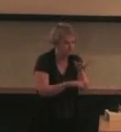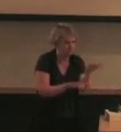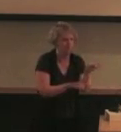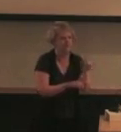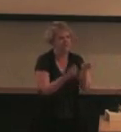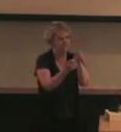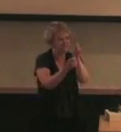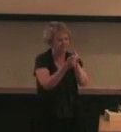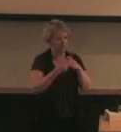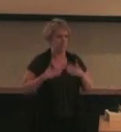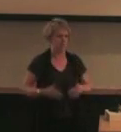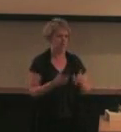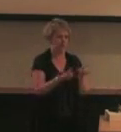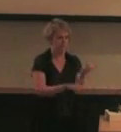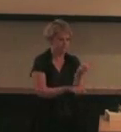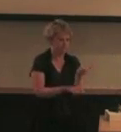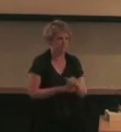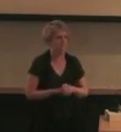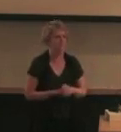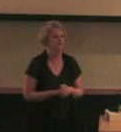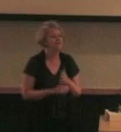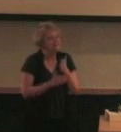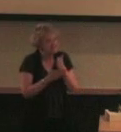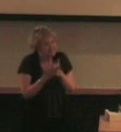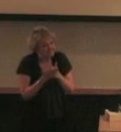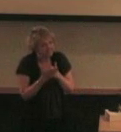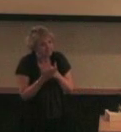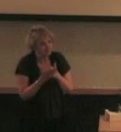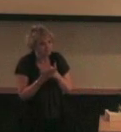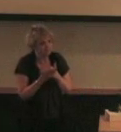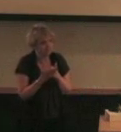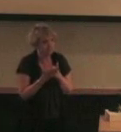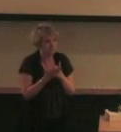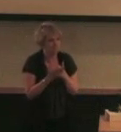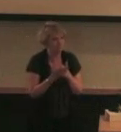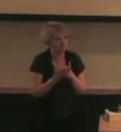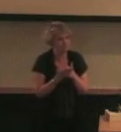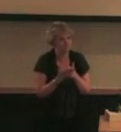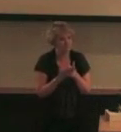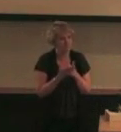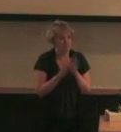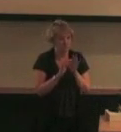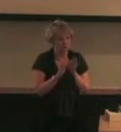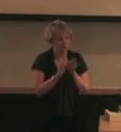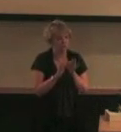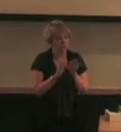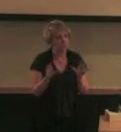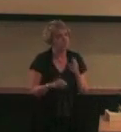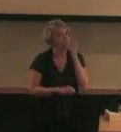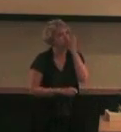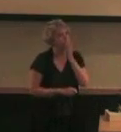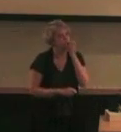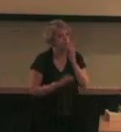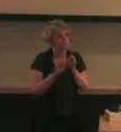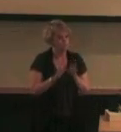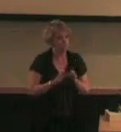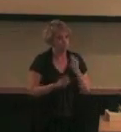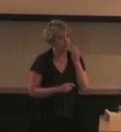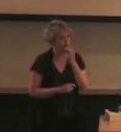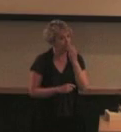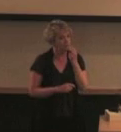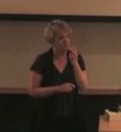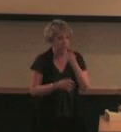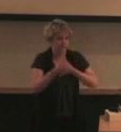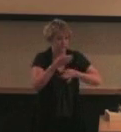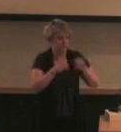and specific body language. Some specialize in oral interpreting and lip read instead of